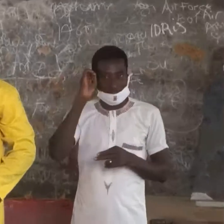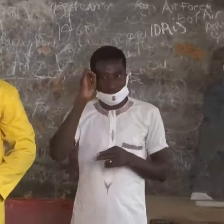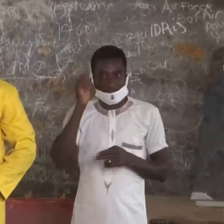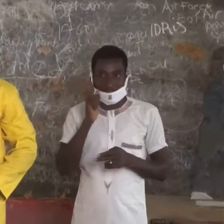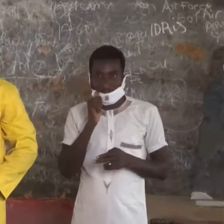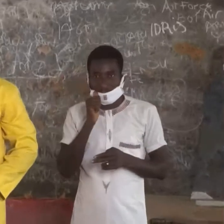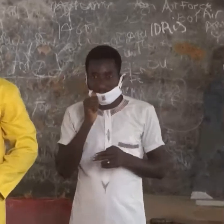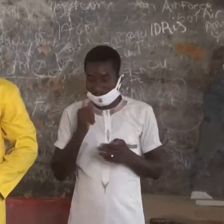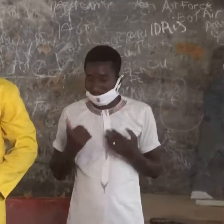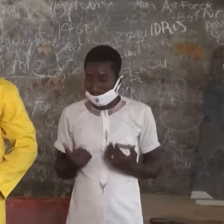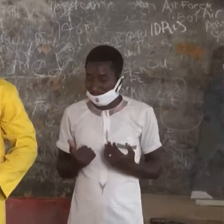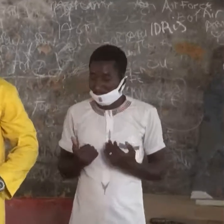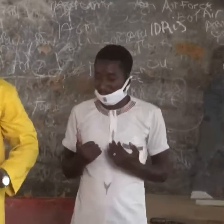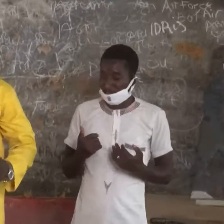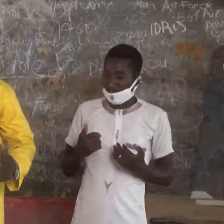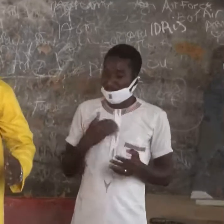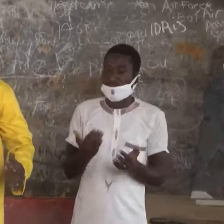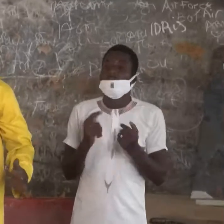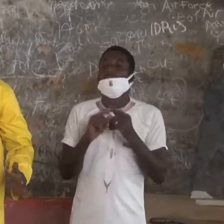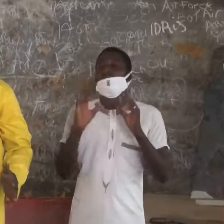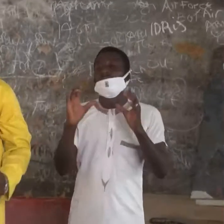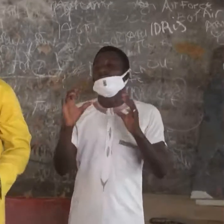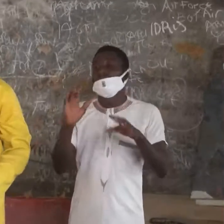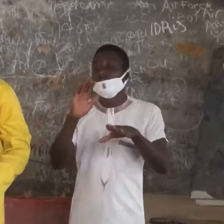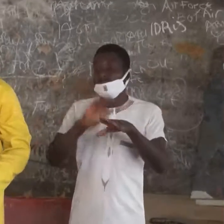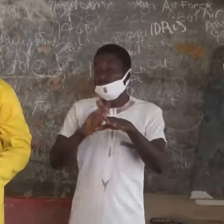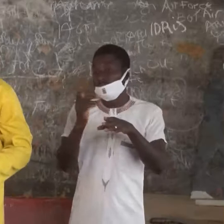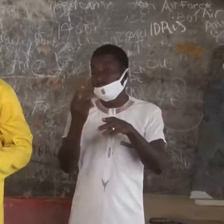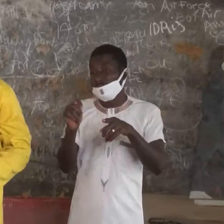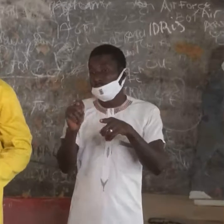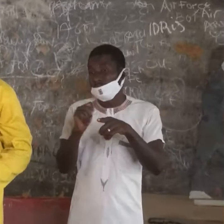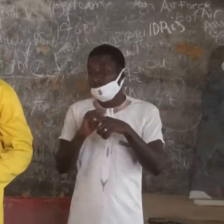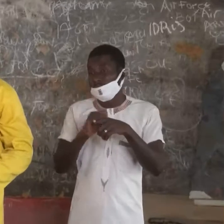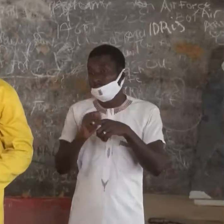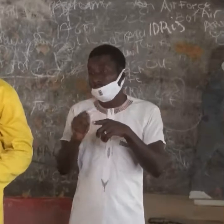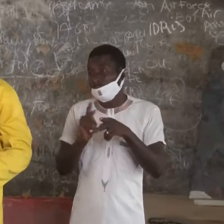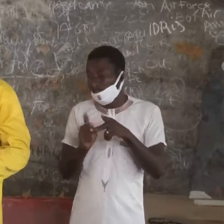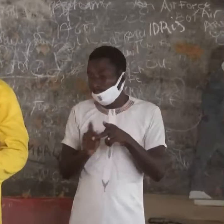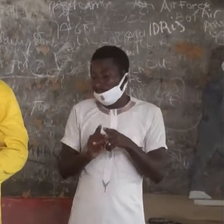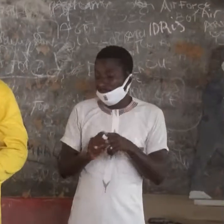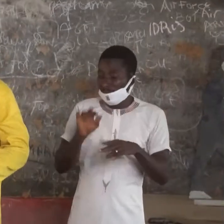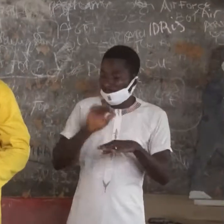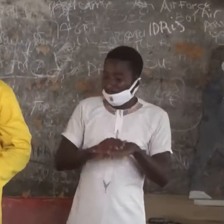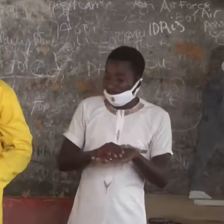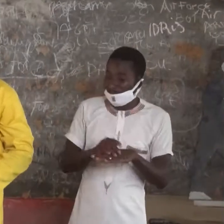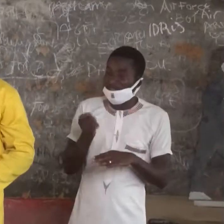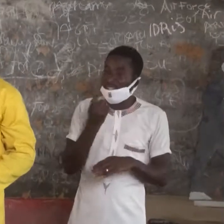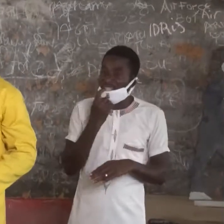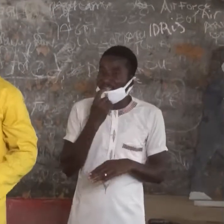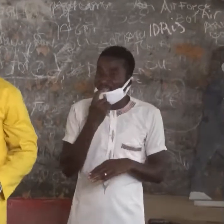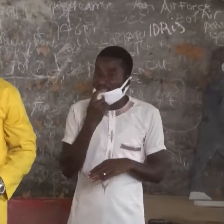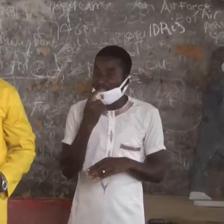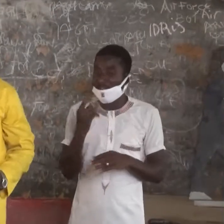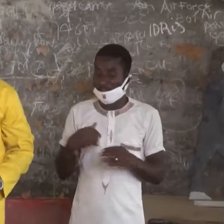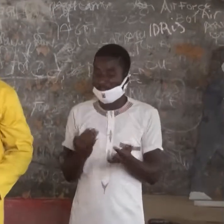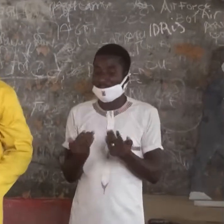Mr. Abdu, have took us through the requirements, what we need to have in order